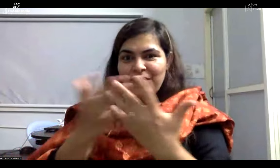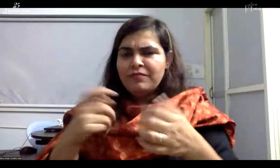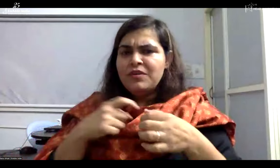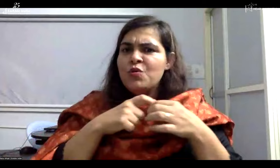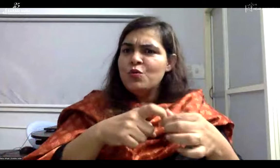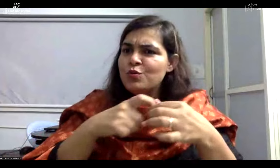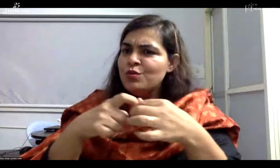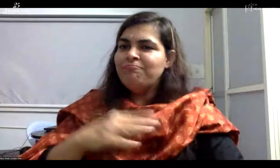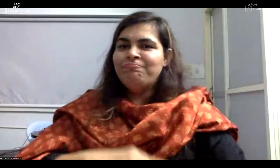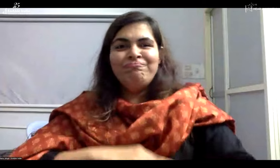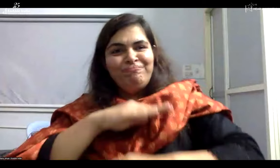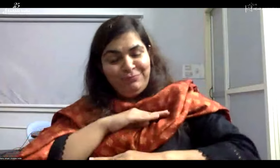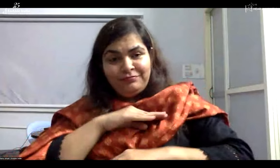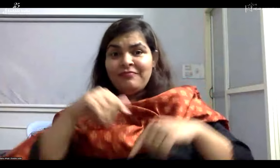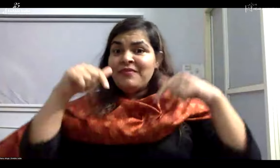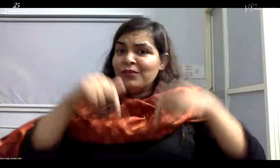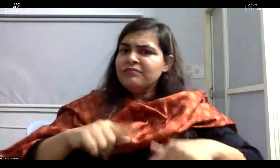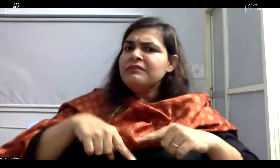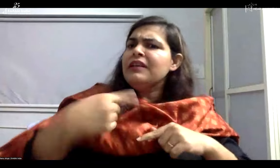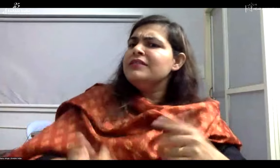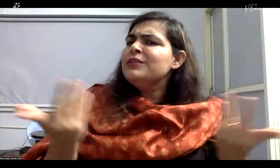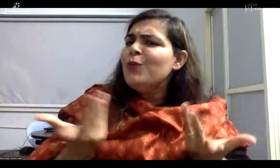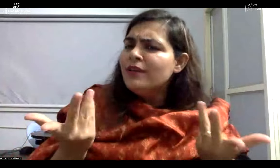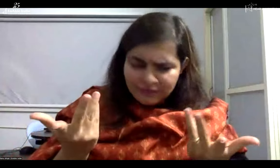different kind of food, cuisine,